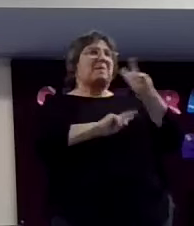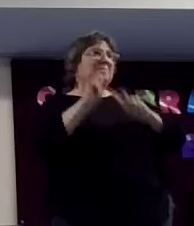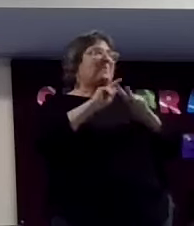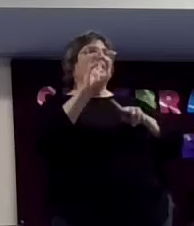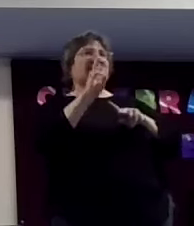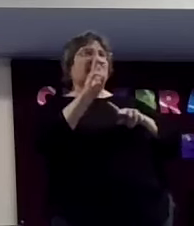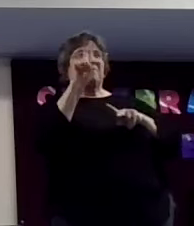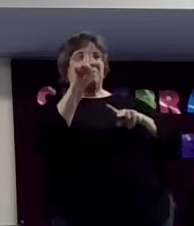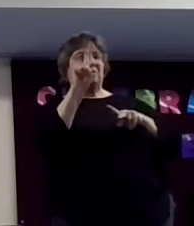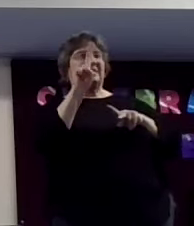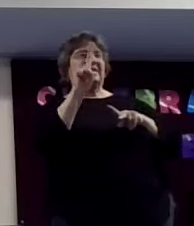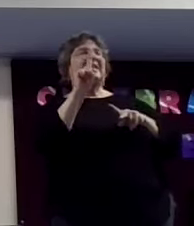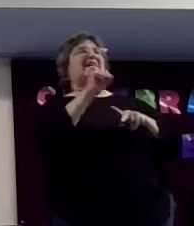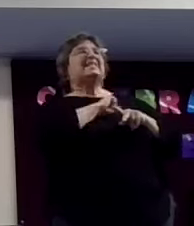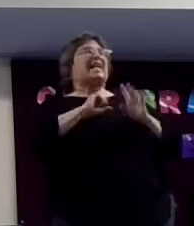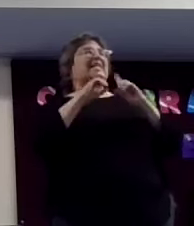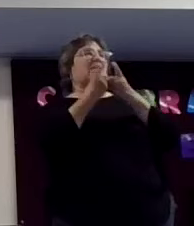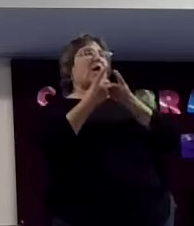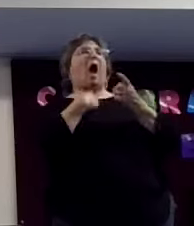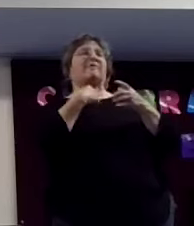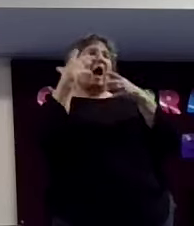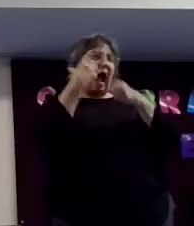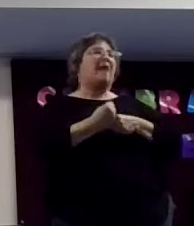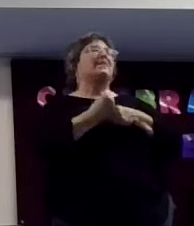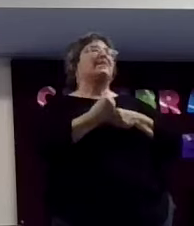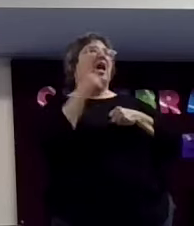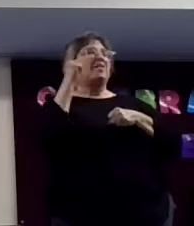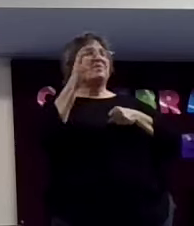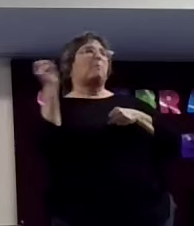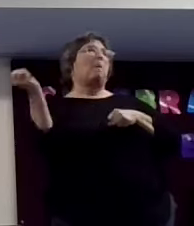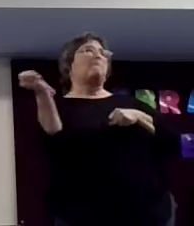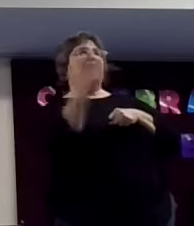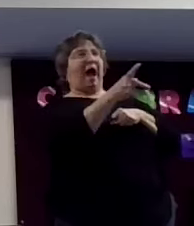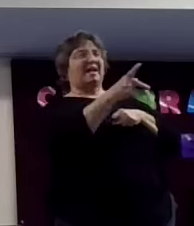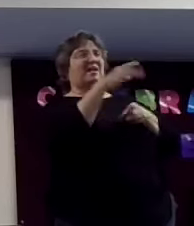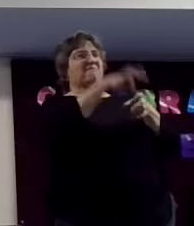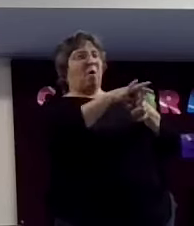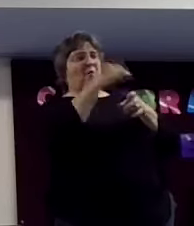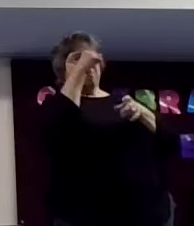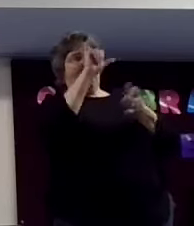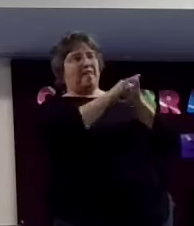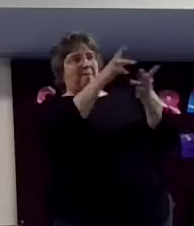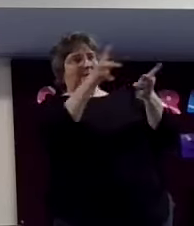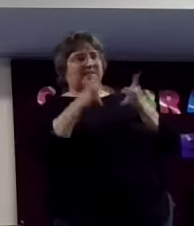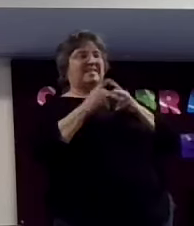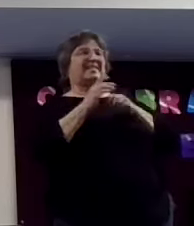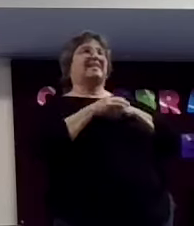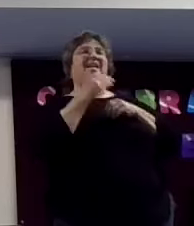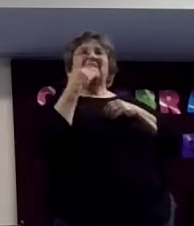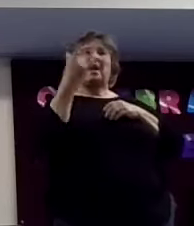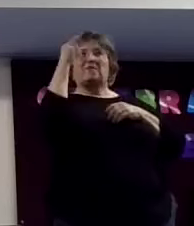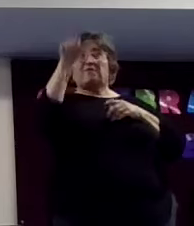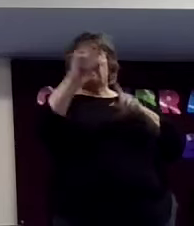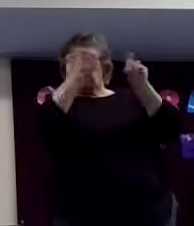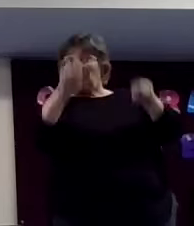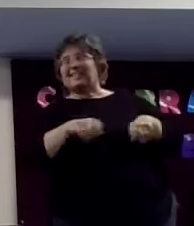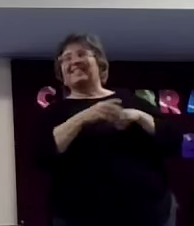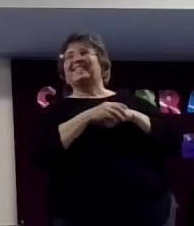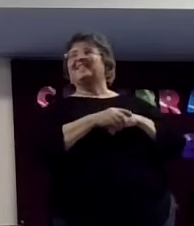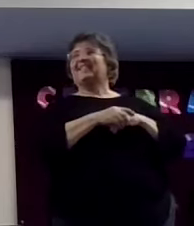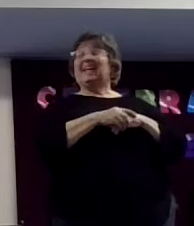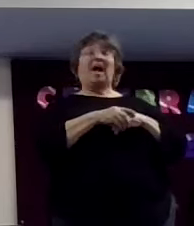of the 61st Senate District, and I have confidence they're going to return me to that position. But thank you for that